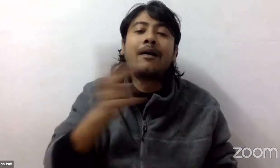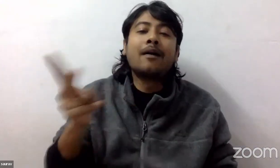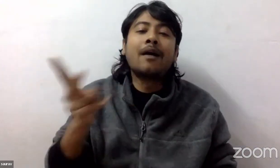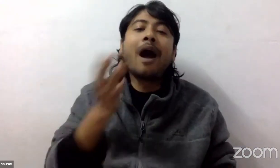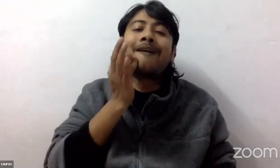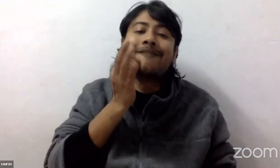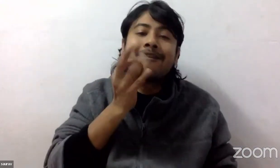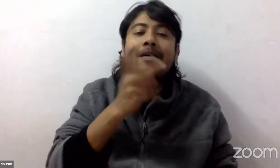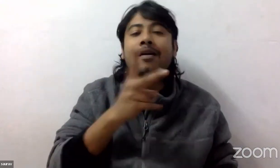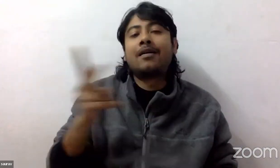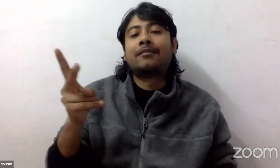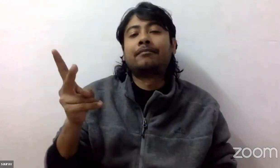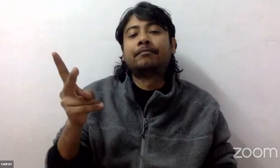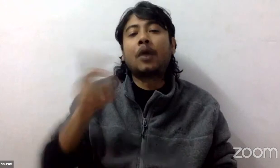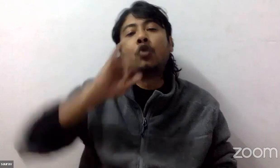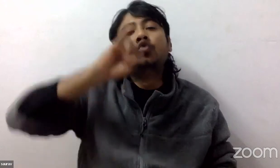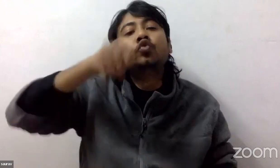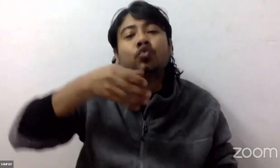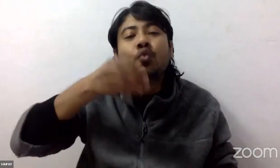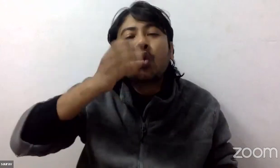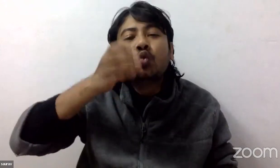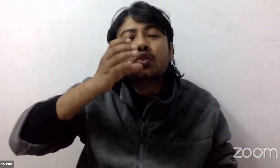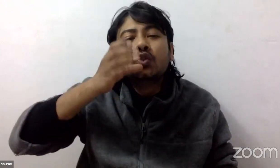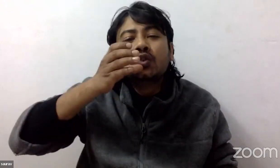consume juices. Coconut water is another source.